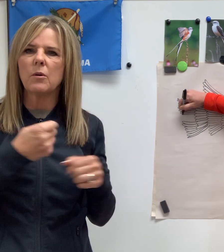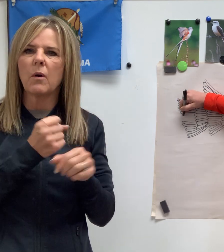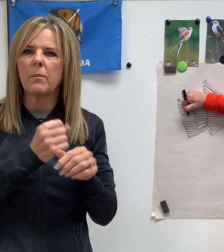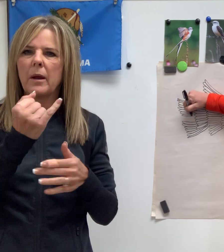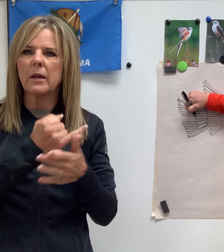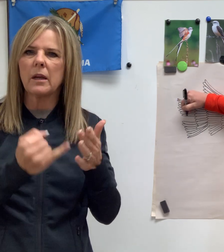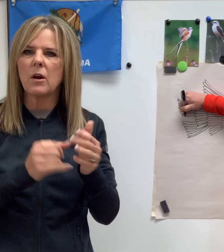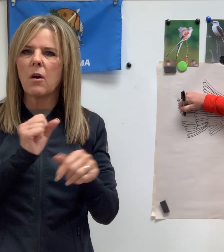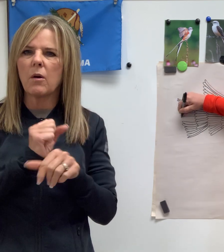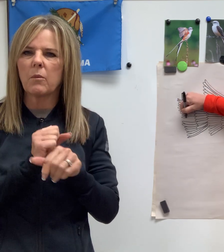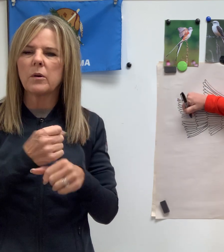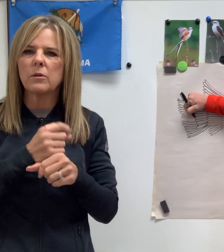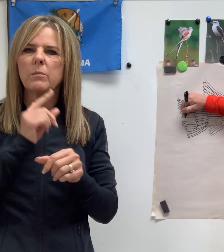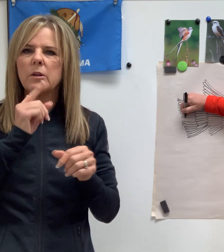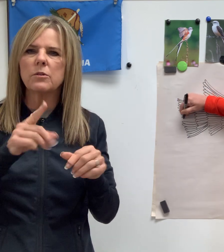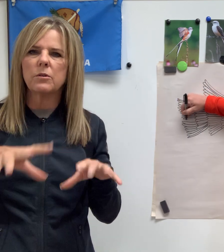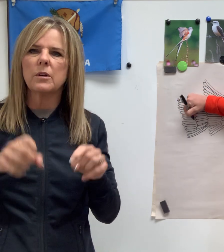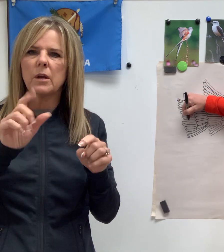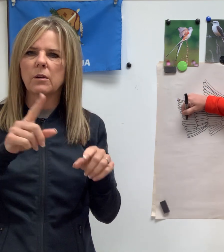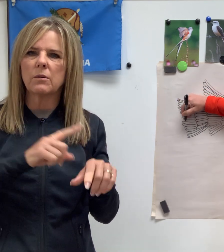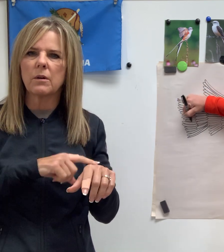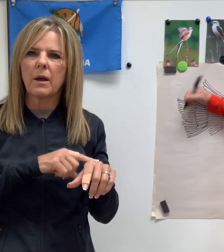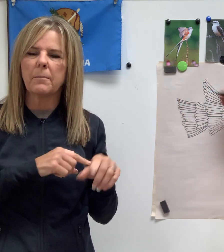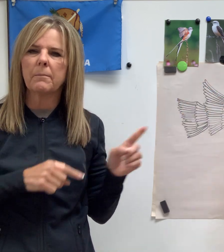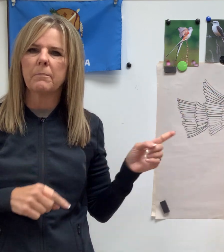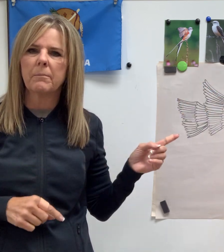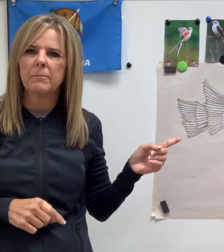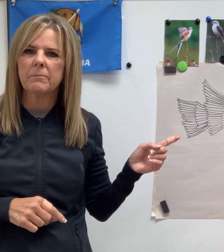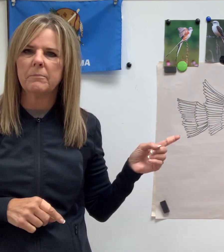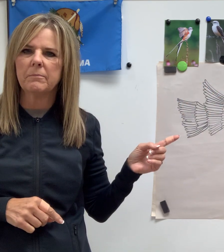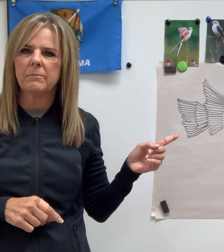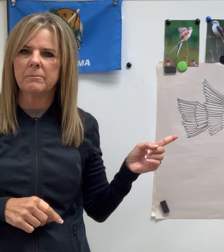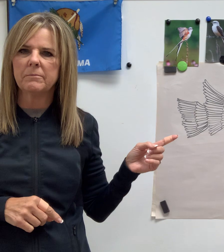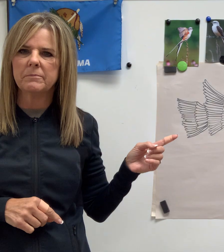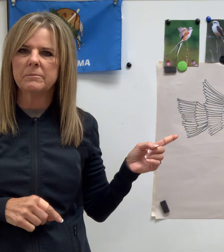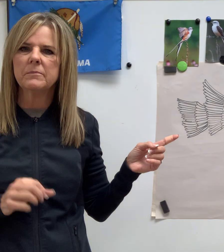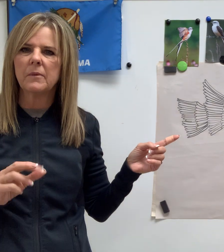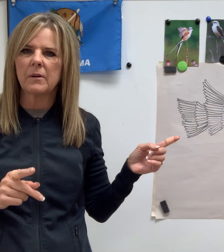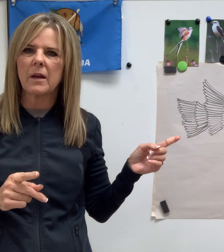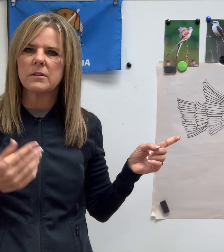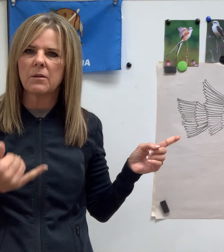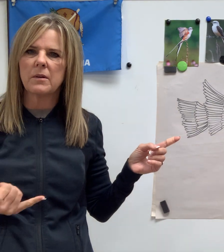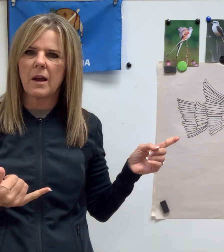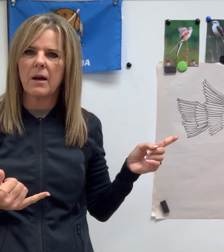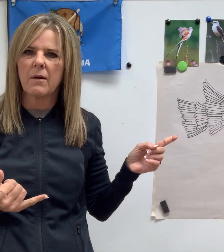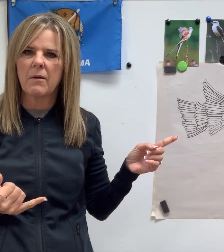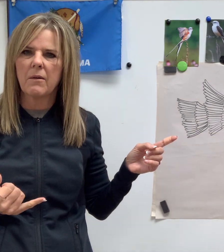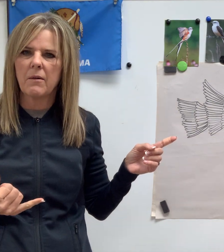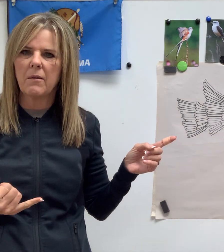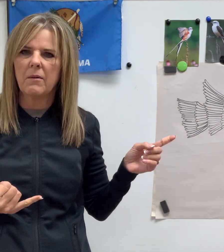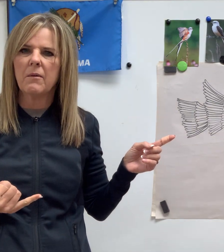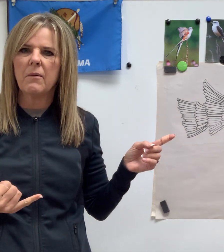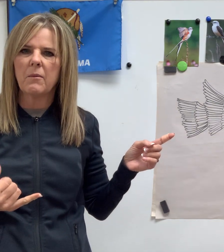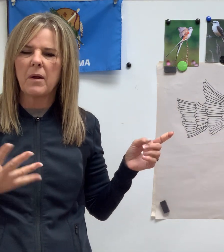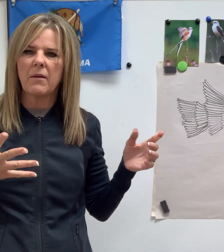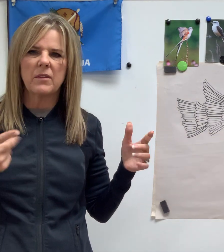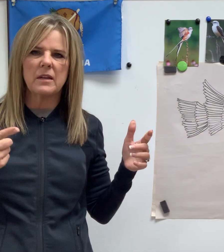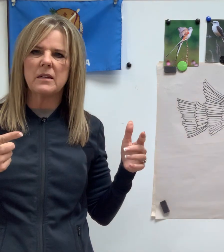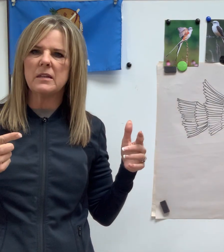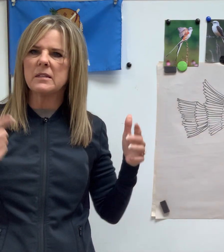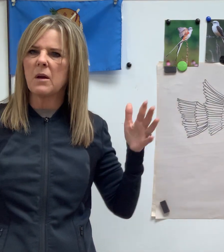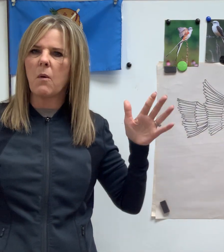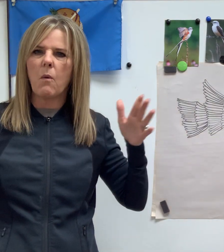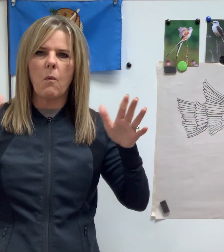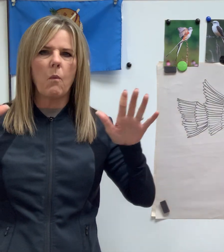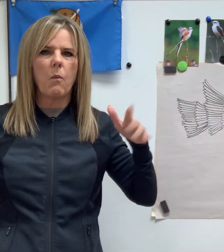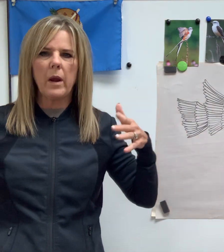making artwork, so be sure you take your time and fill it in. Okay, so now we've got these long, these